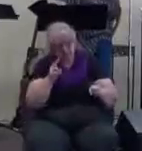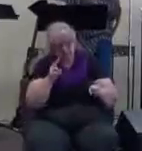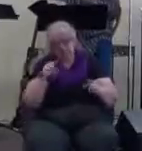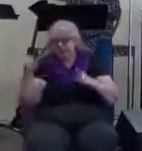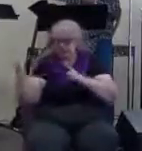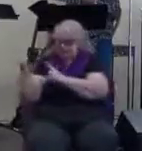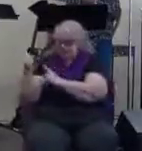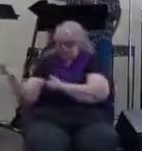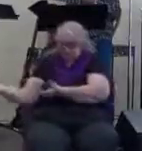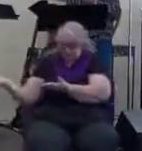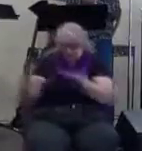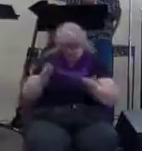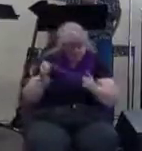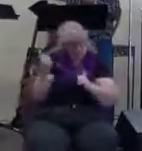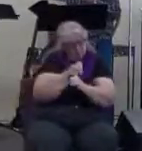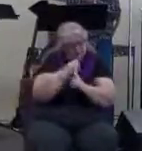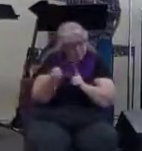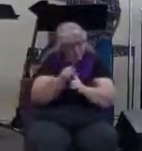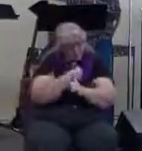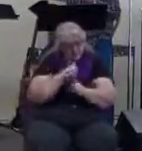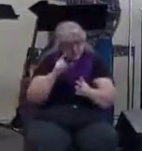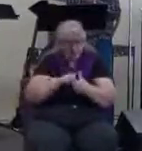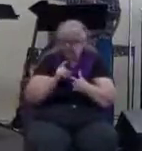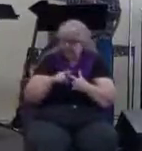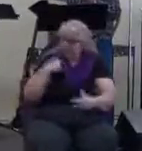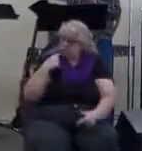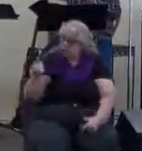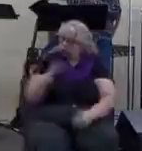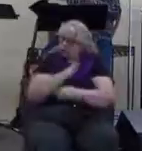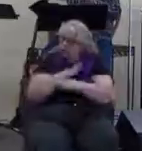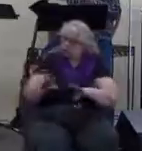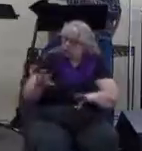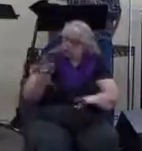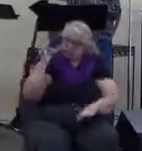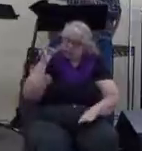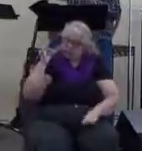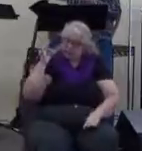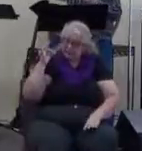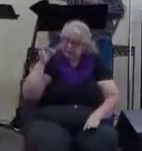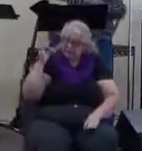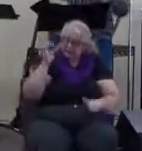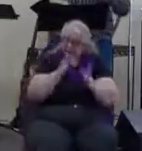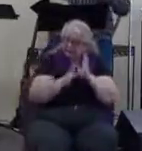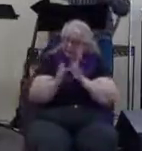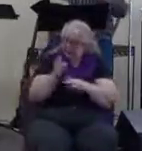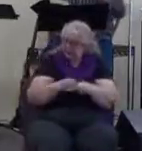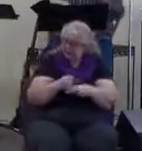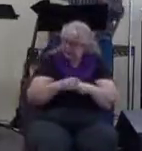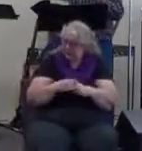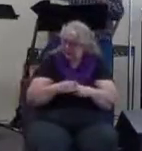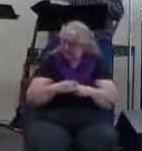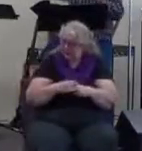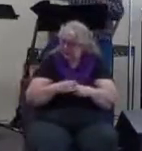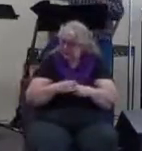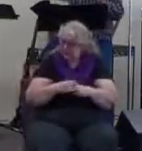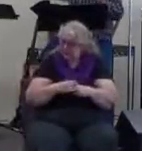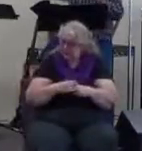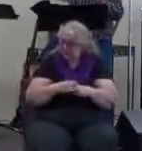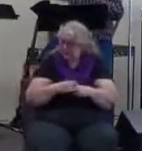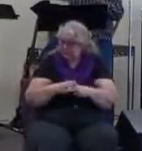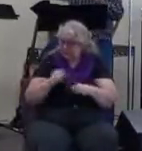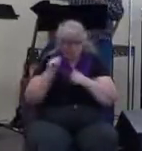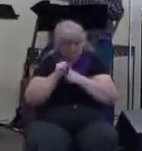in the name of Jesus and let them go. The apostles left the Sanhedrin rejoicing because they had